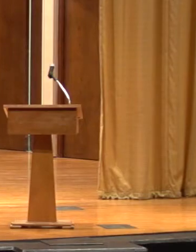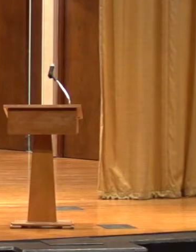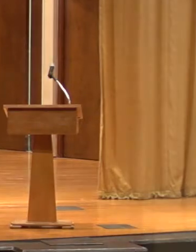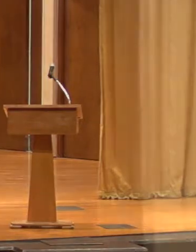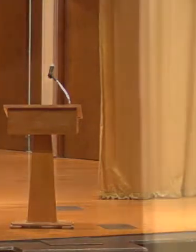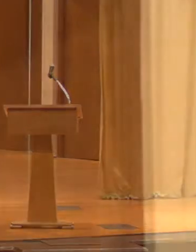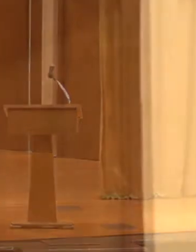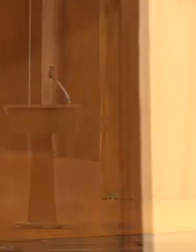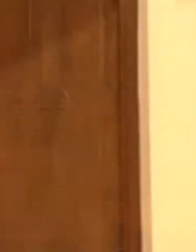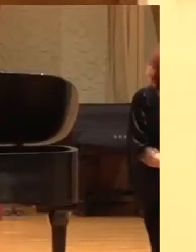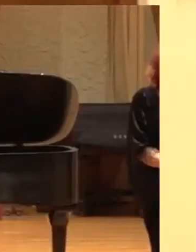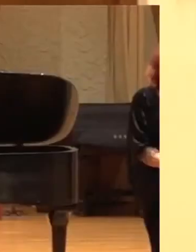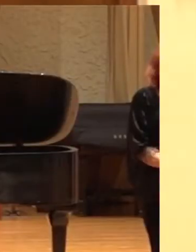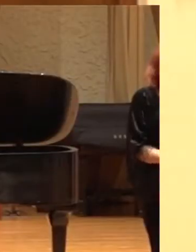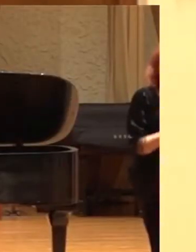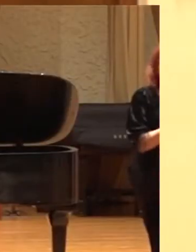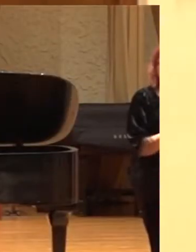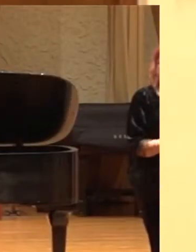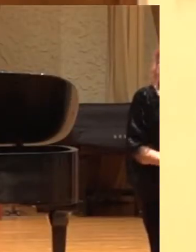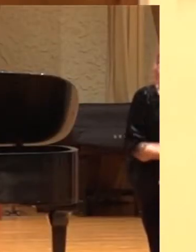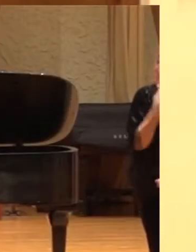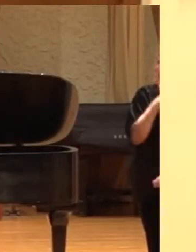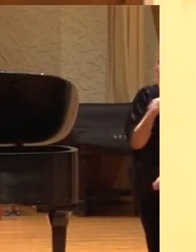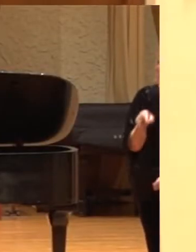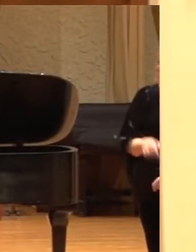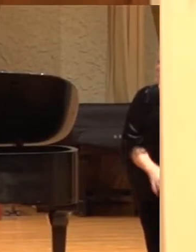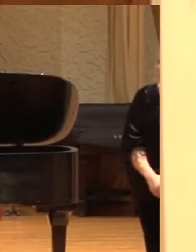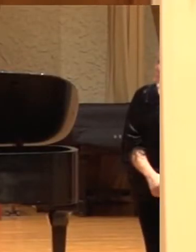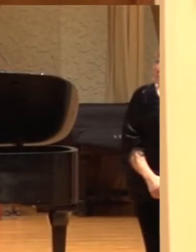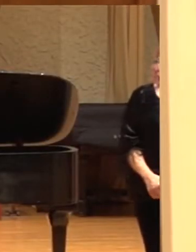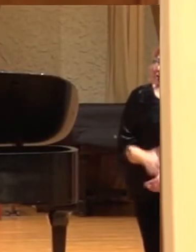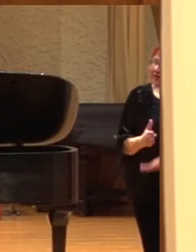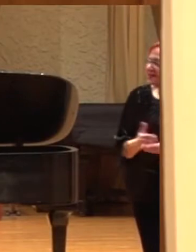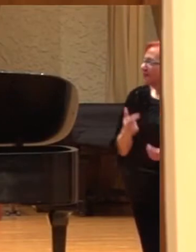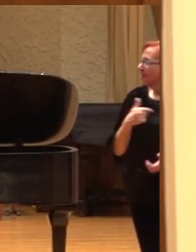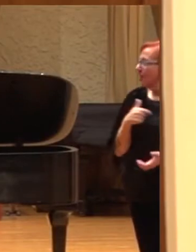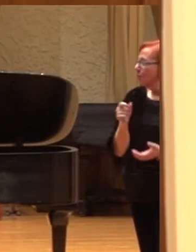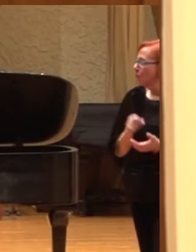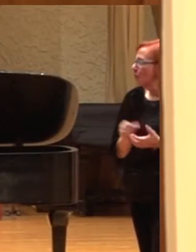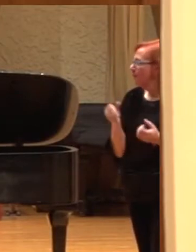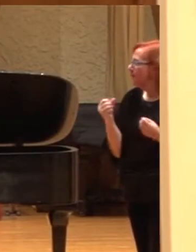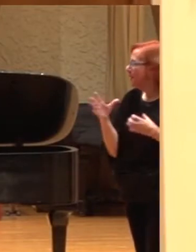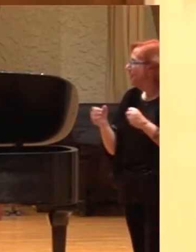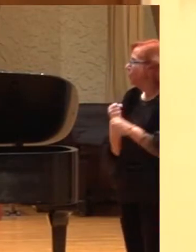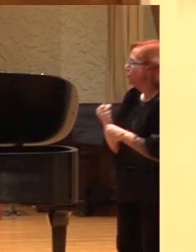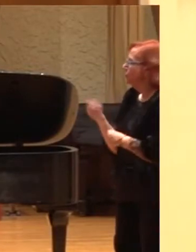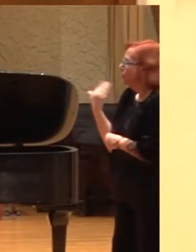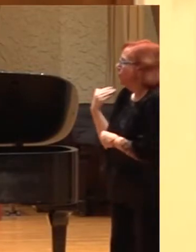Song for you, something that I wrote many years ago.